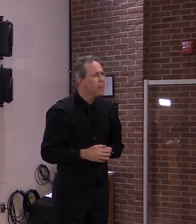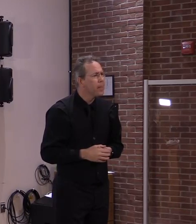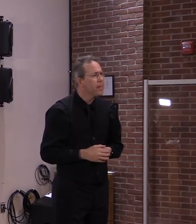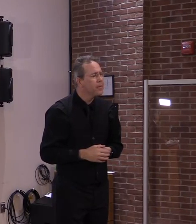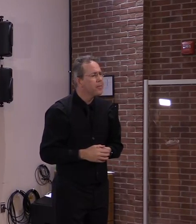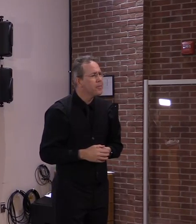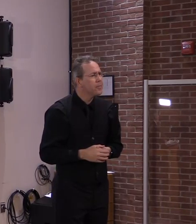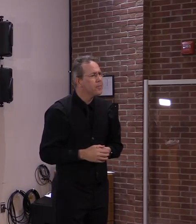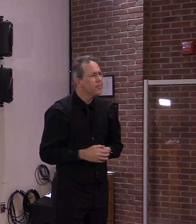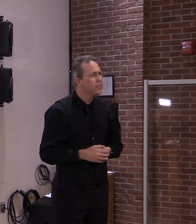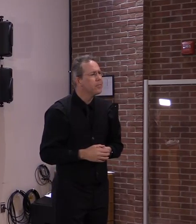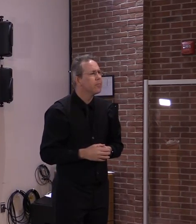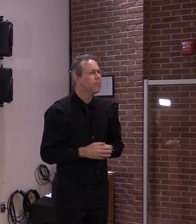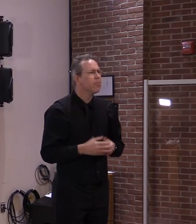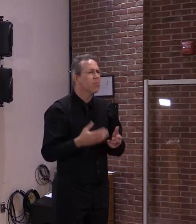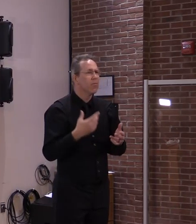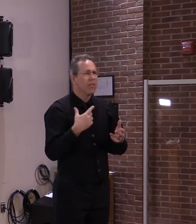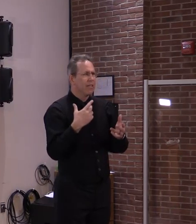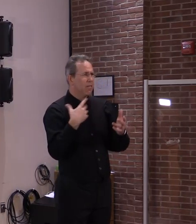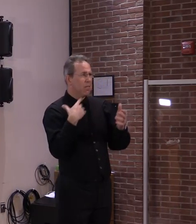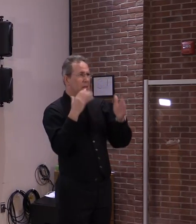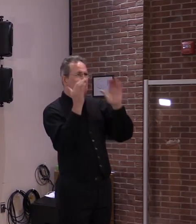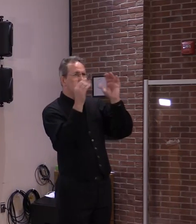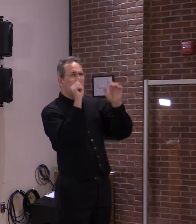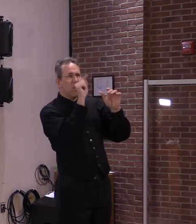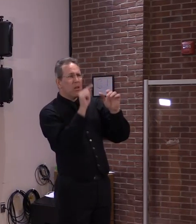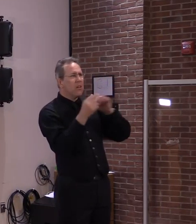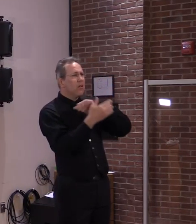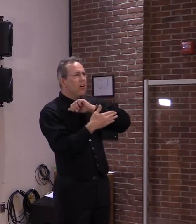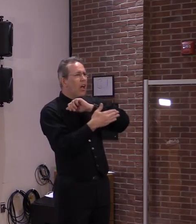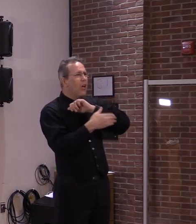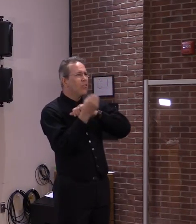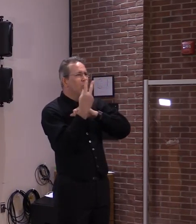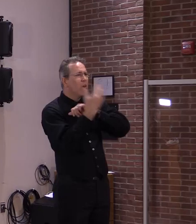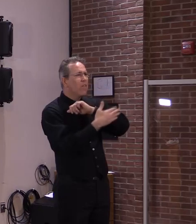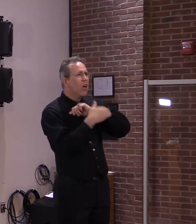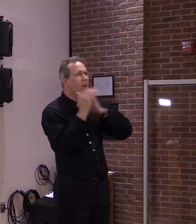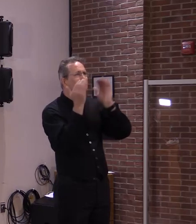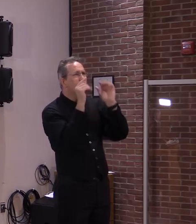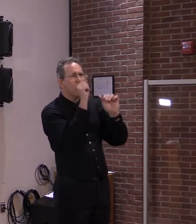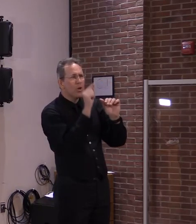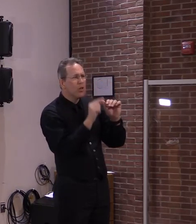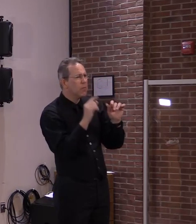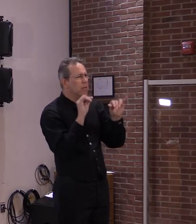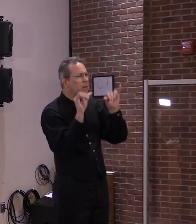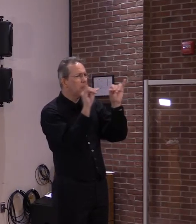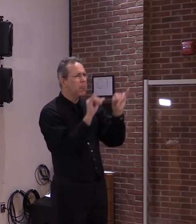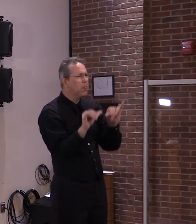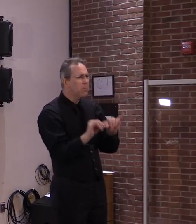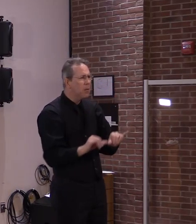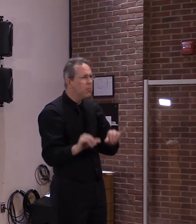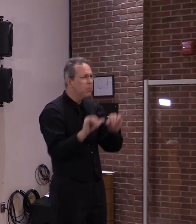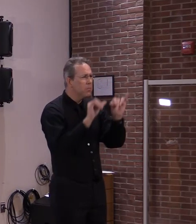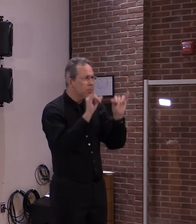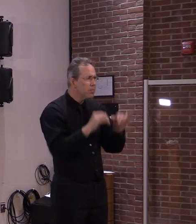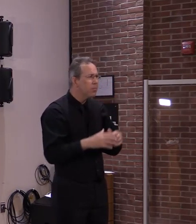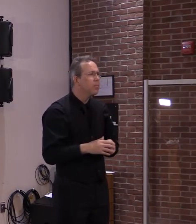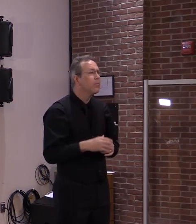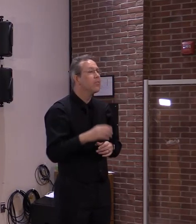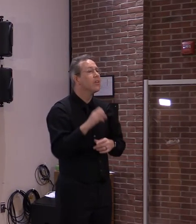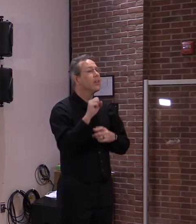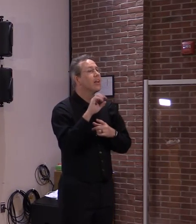the other counties. Where we do see a disparity is in Essex, and I've talked about this on several occasions. And we've